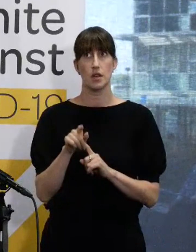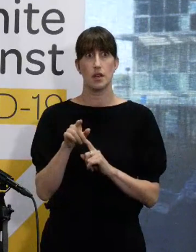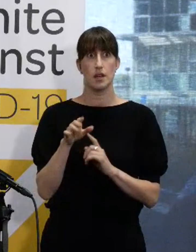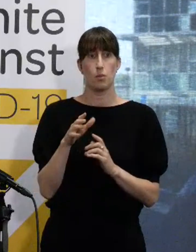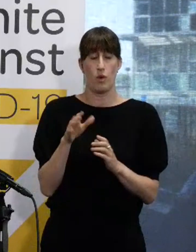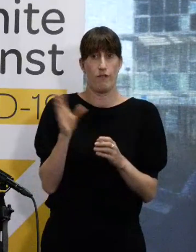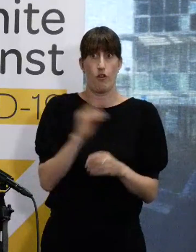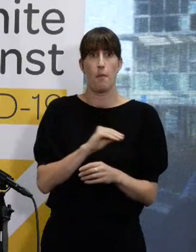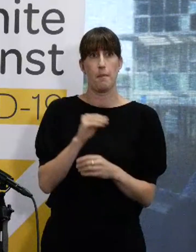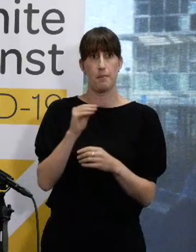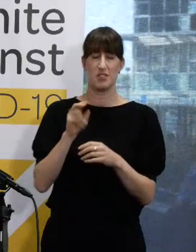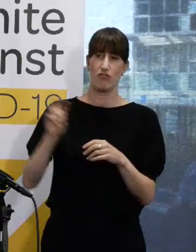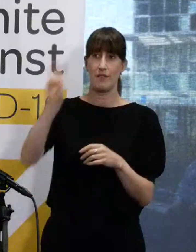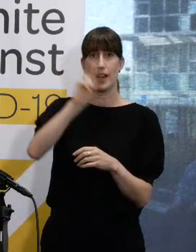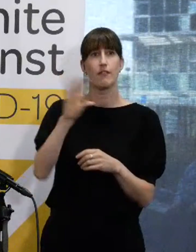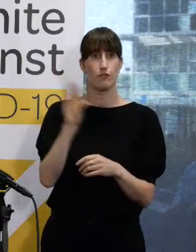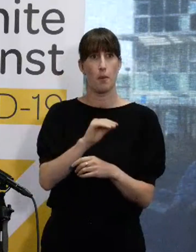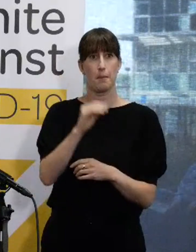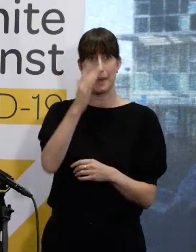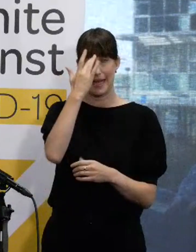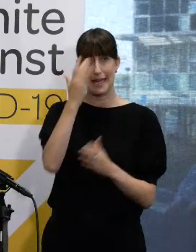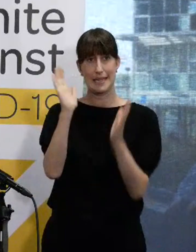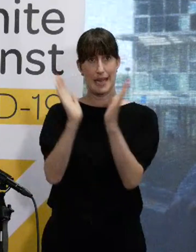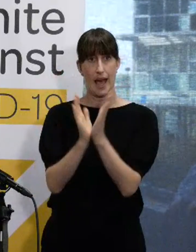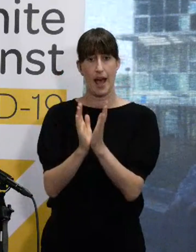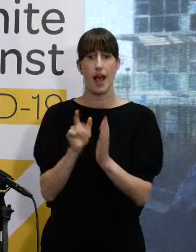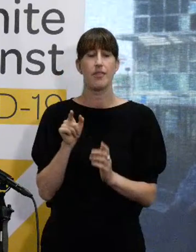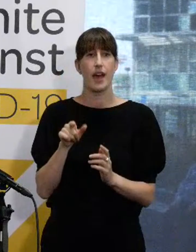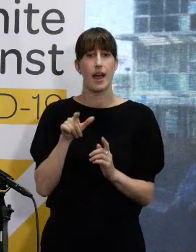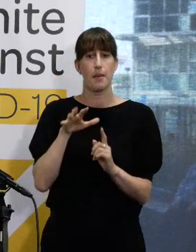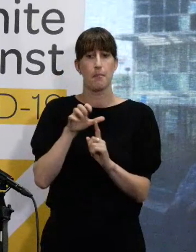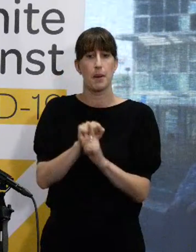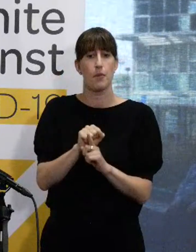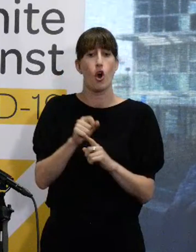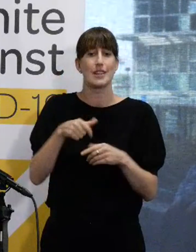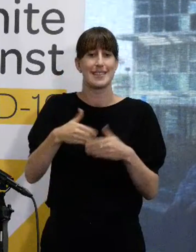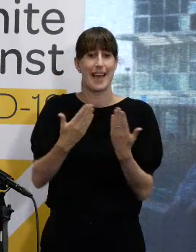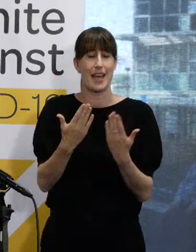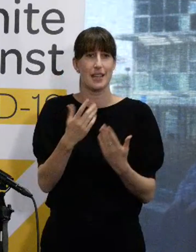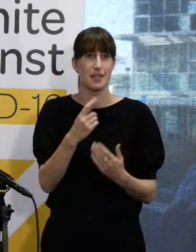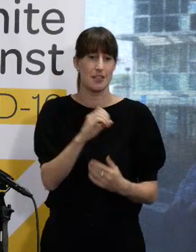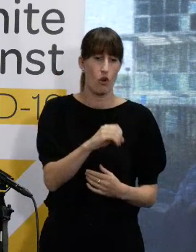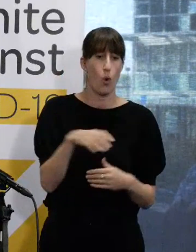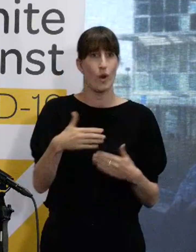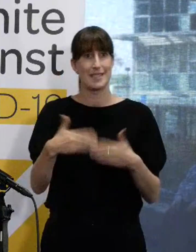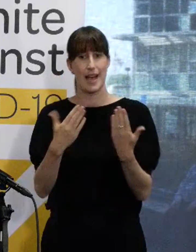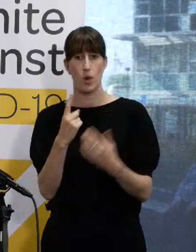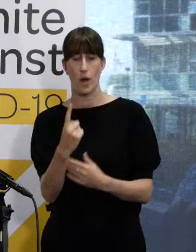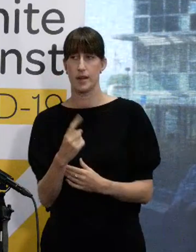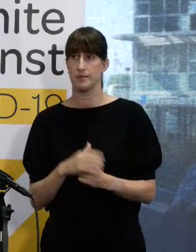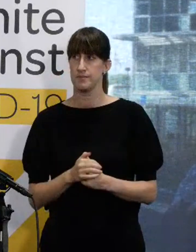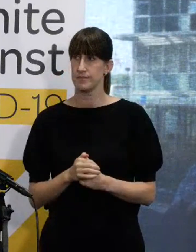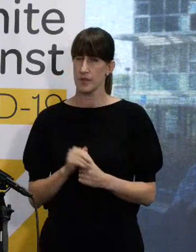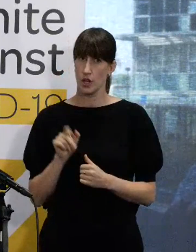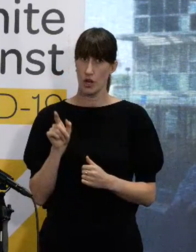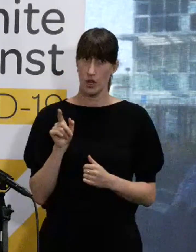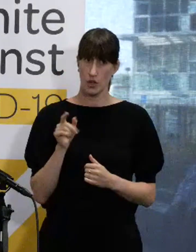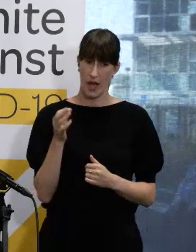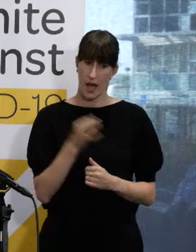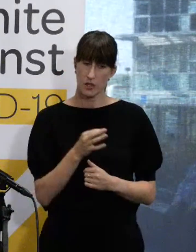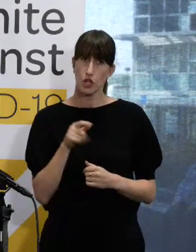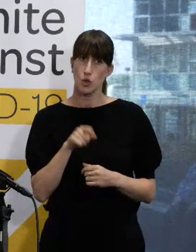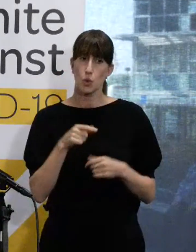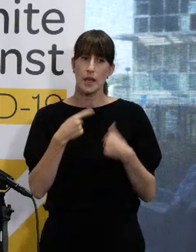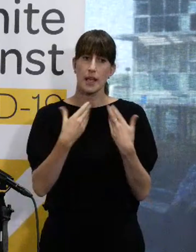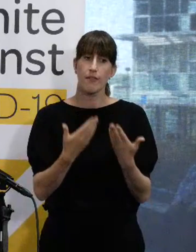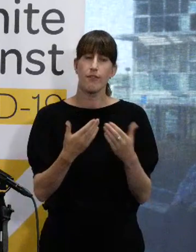and my recollection is all were identified at the day 01 testing. And what was the sense of the advice that you gave government ahead of the announcement?